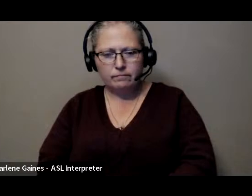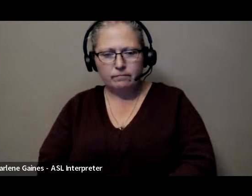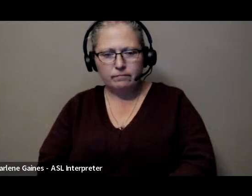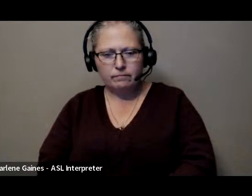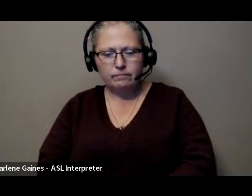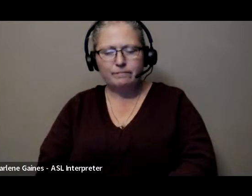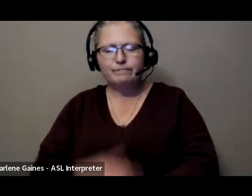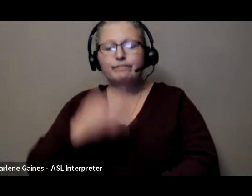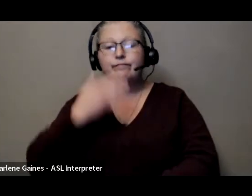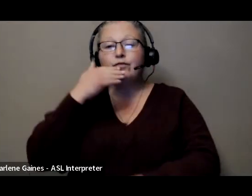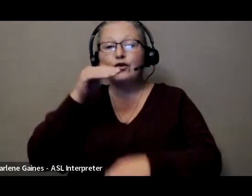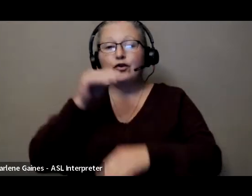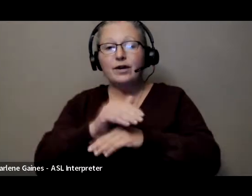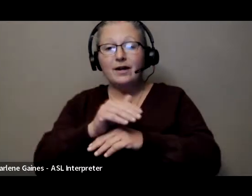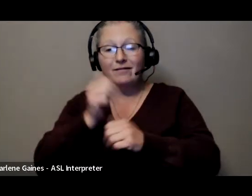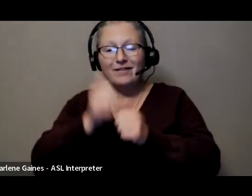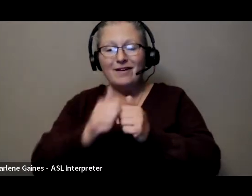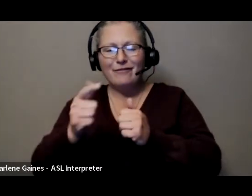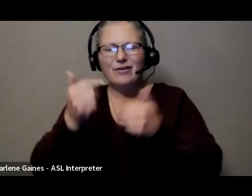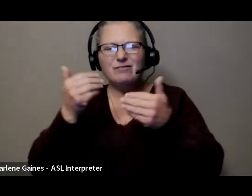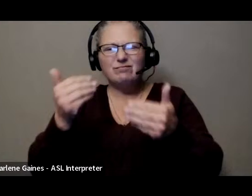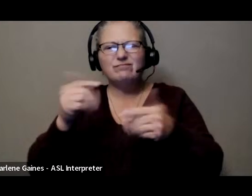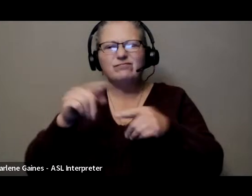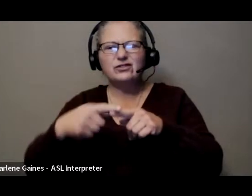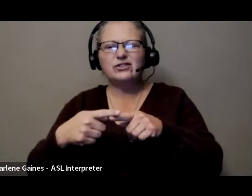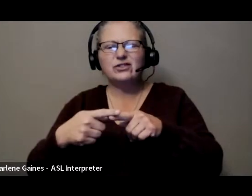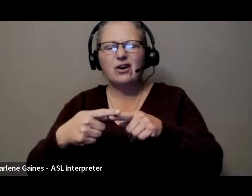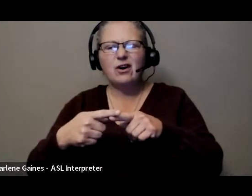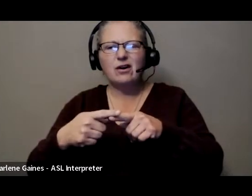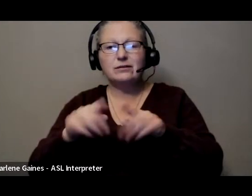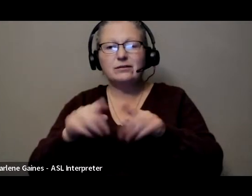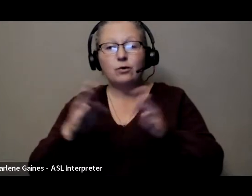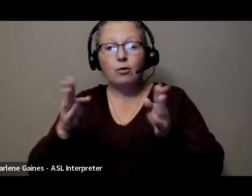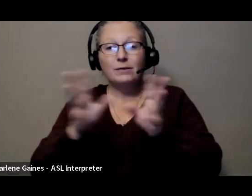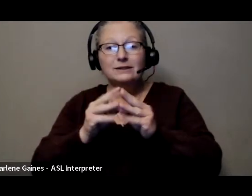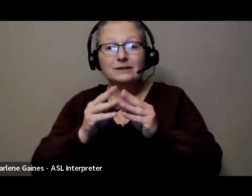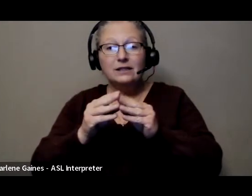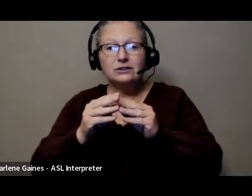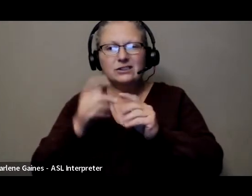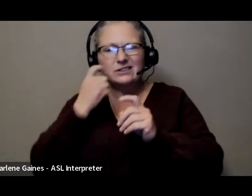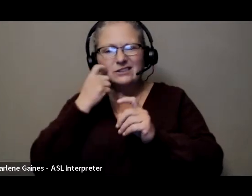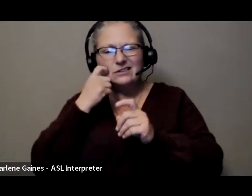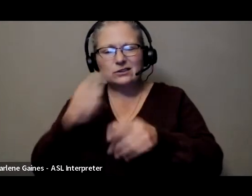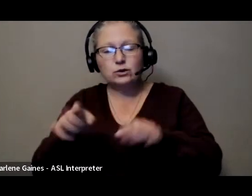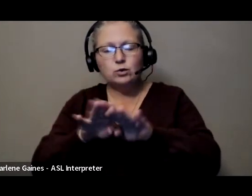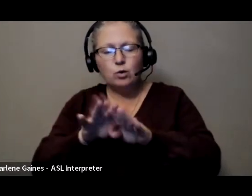Good evening, everyone. We're going to get started. I'm reopening the session from closed session.